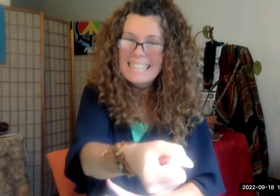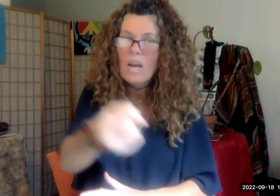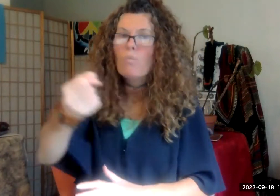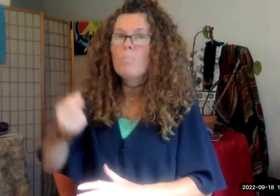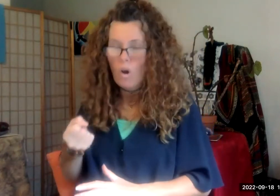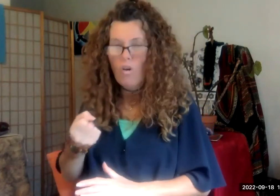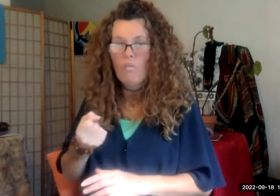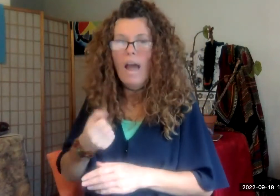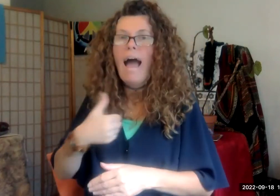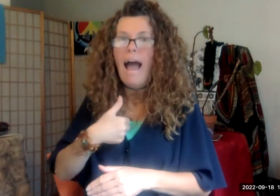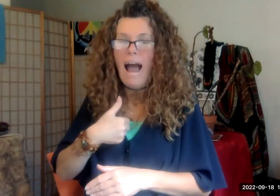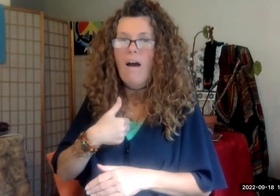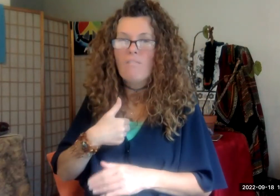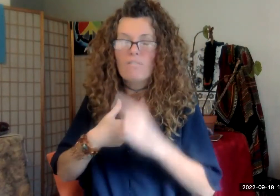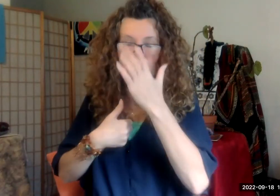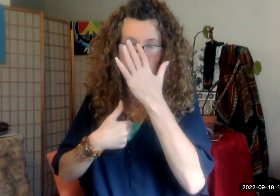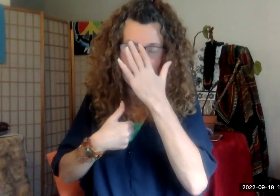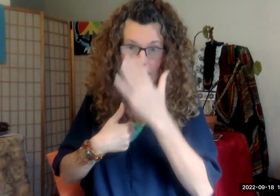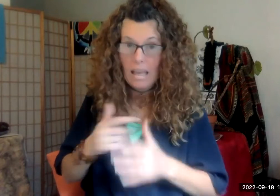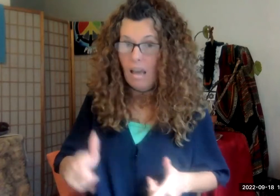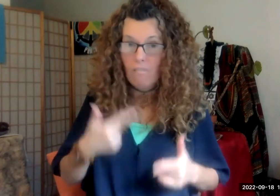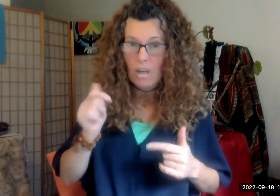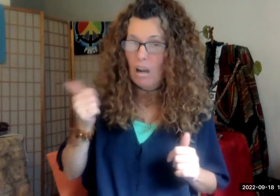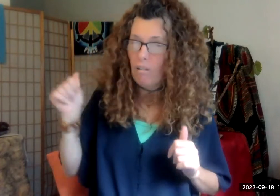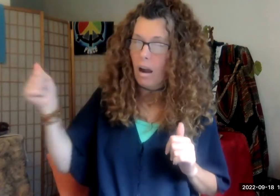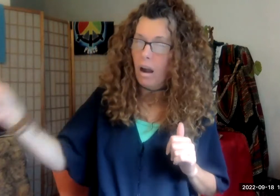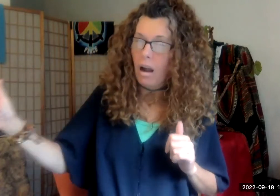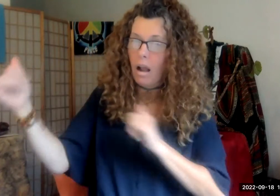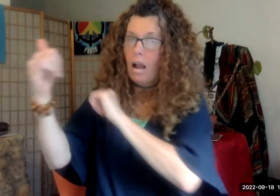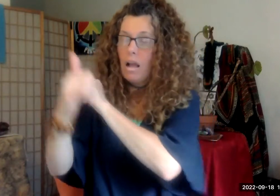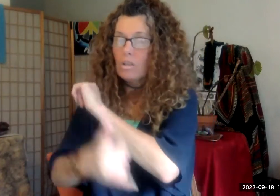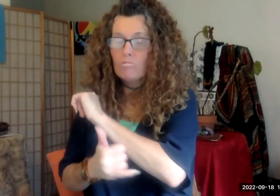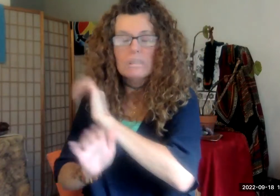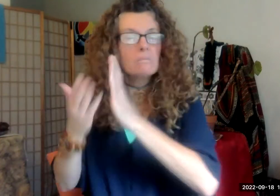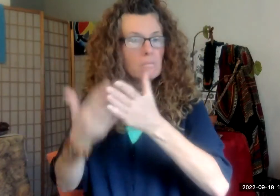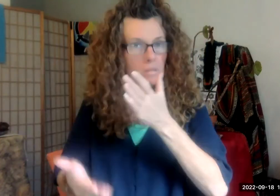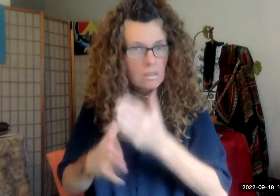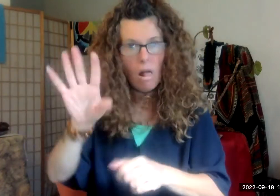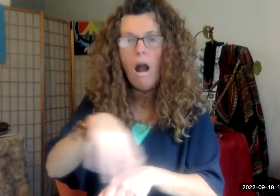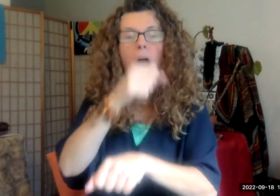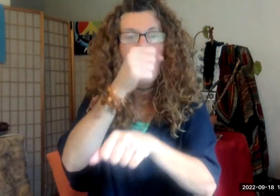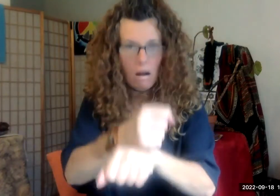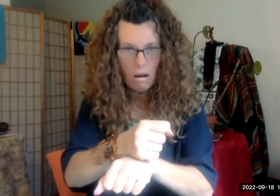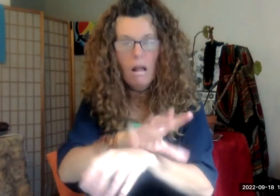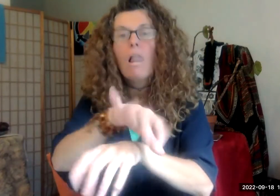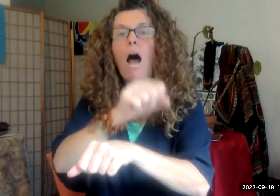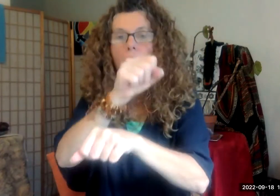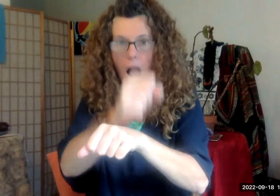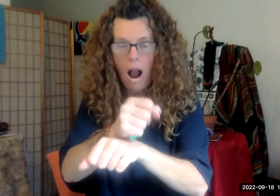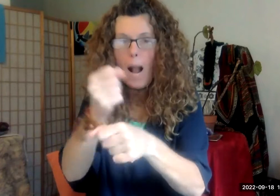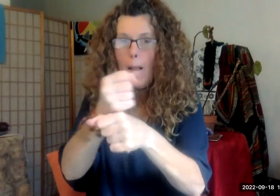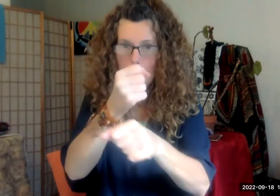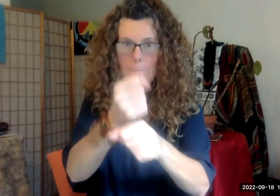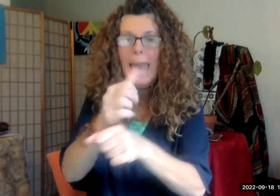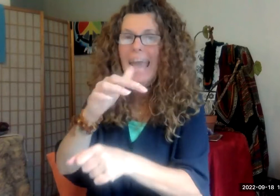somebody is scoping out your place, even if you live way out in the country. Lock your doors. Just make it that much more difficult